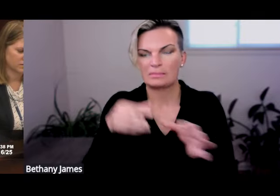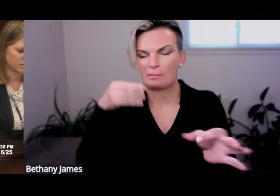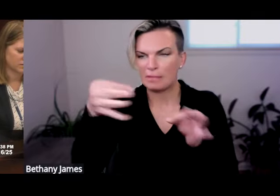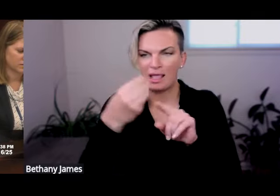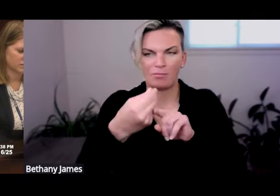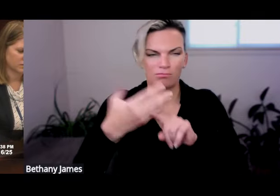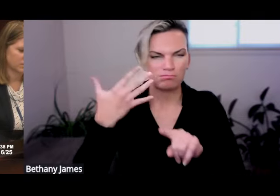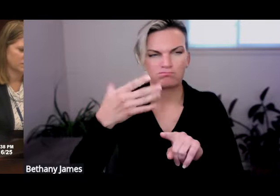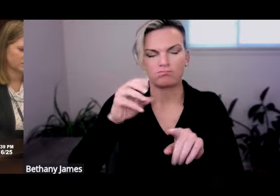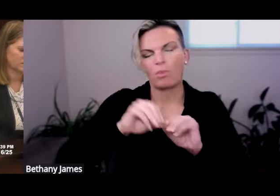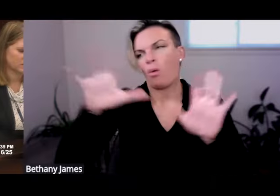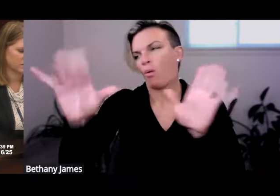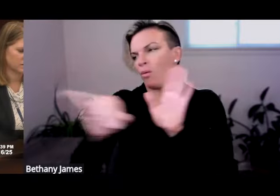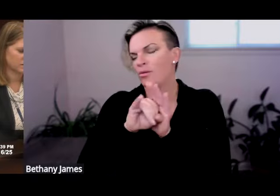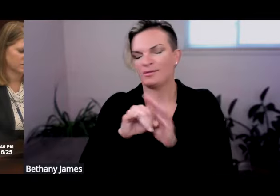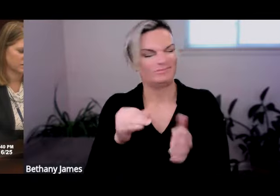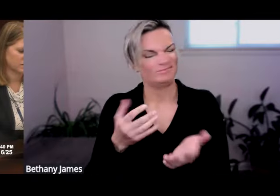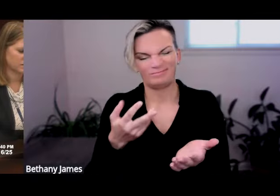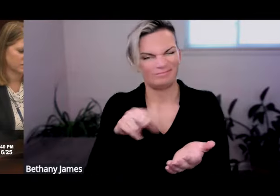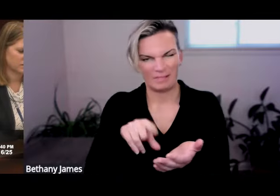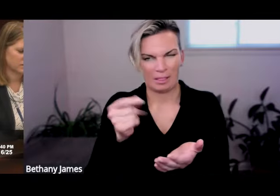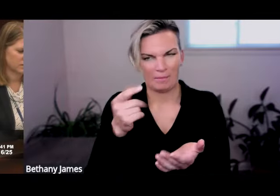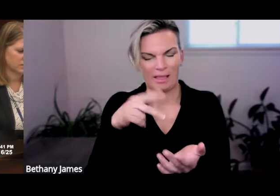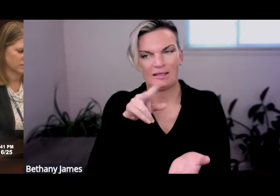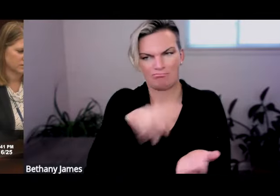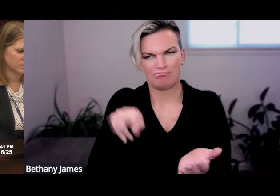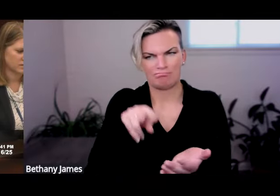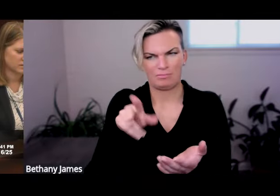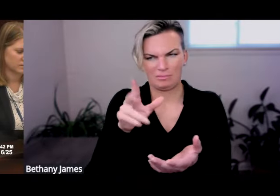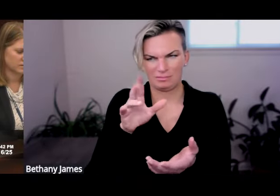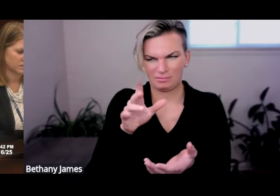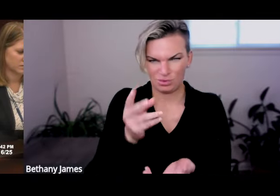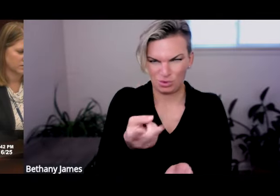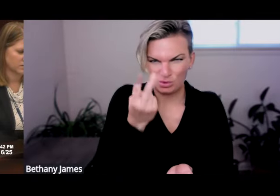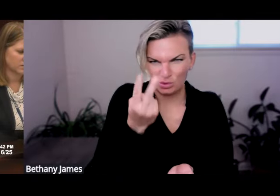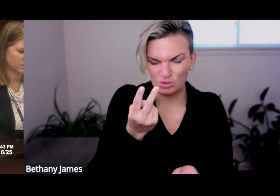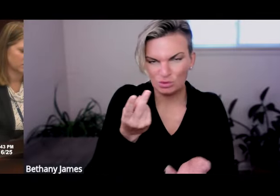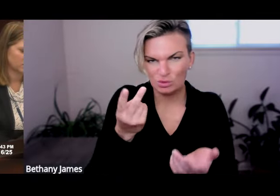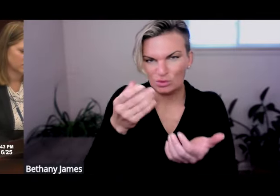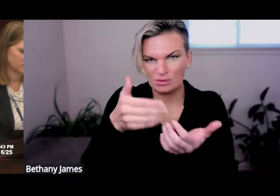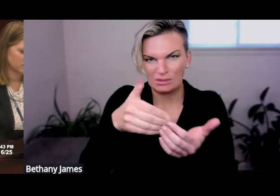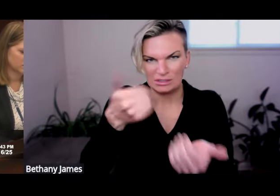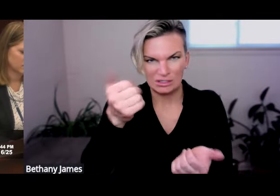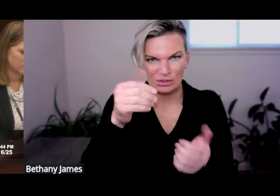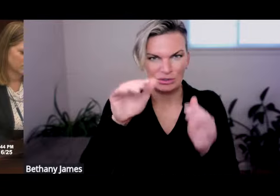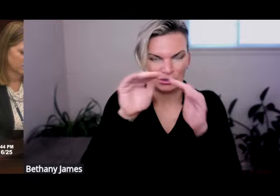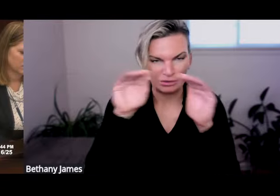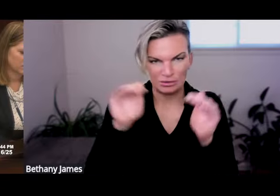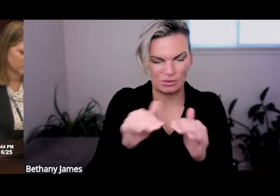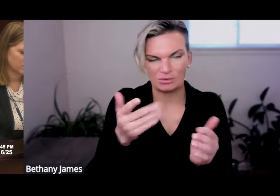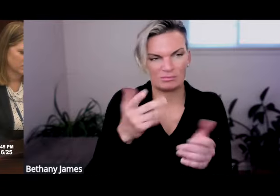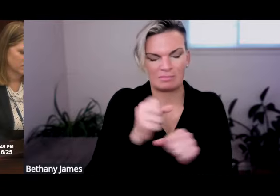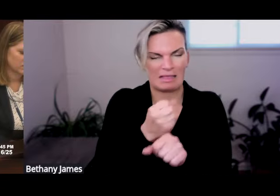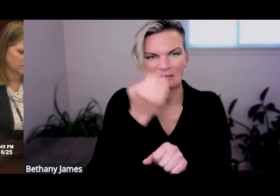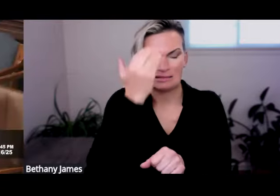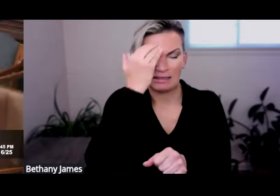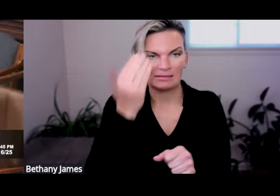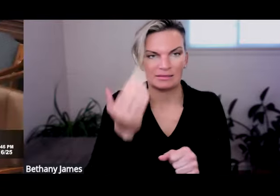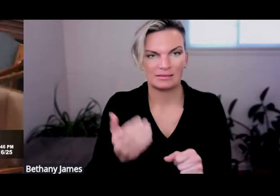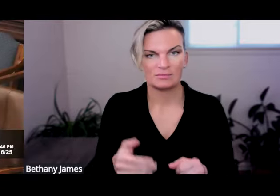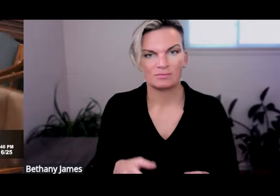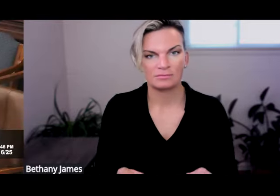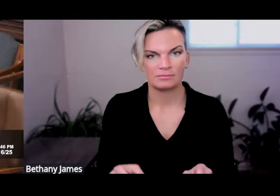And I'm not sure if I'm a voter looking at this, I don't know if I would understand two-tier. I agree. The wording on